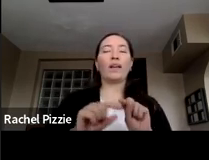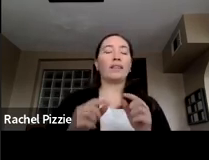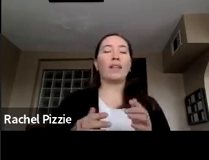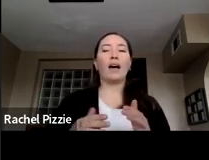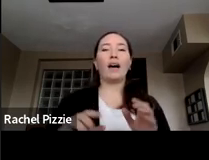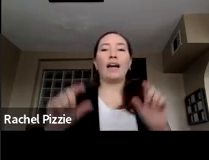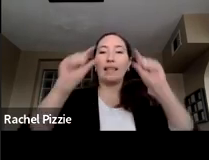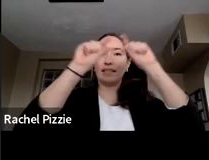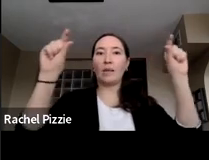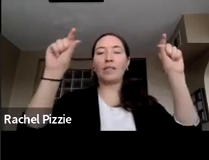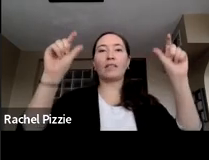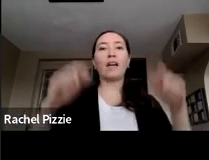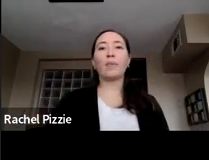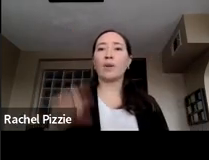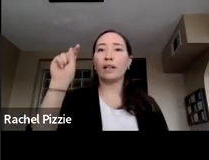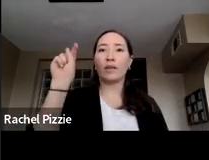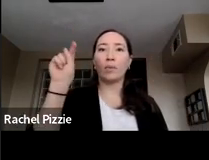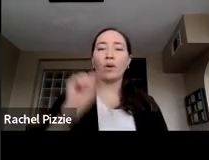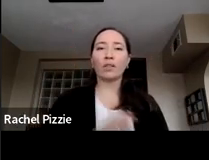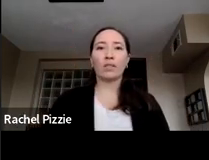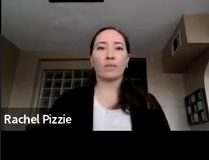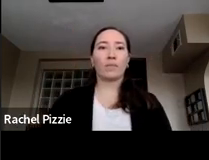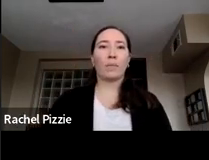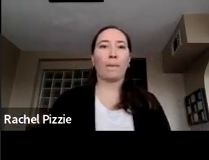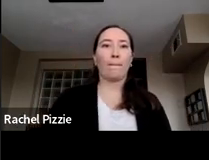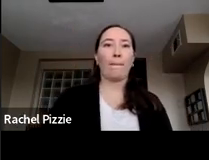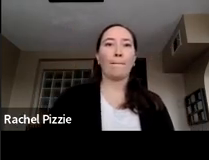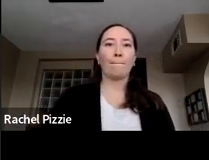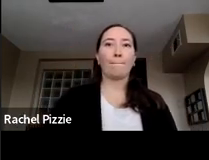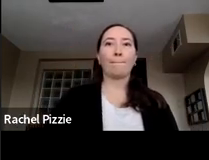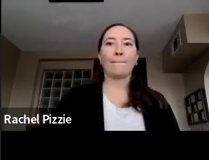So at the tabs at the top, you can click reports.